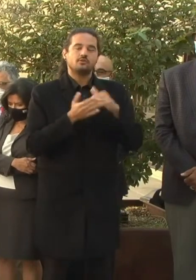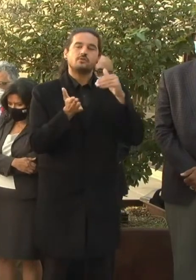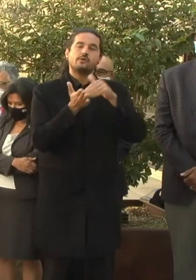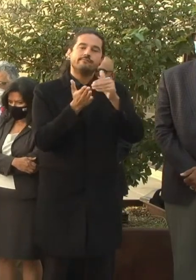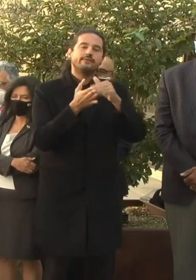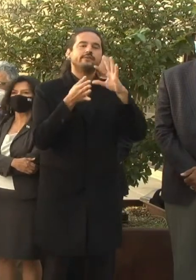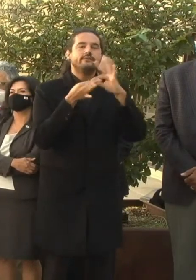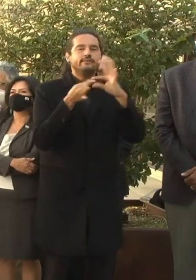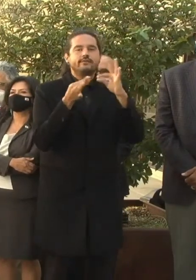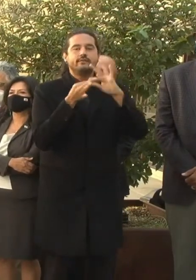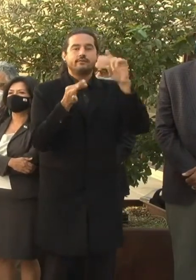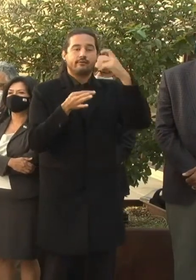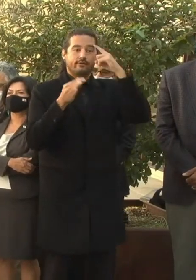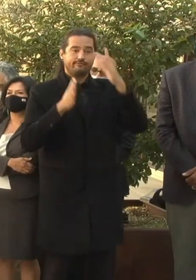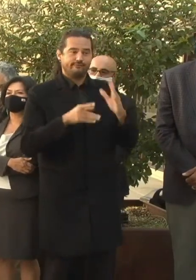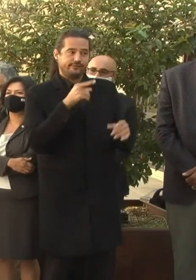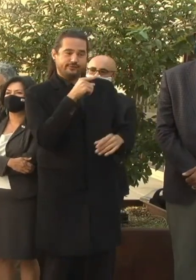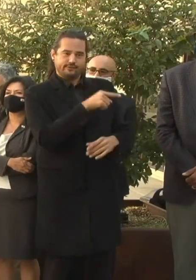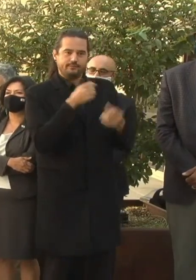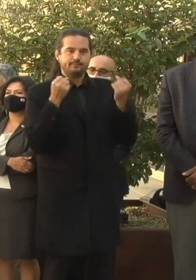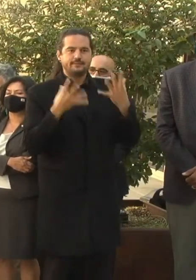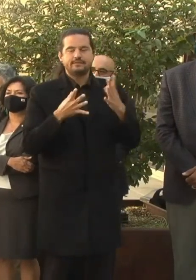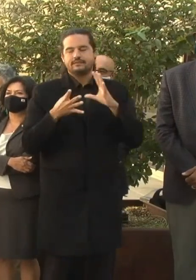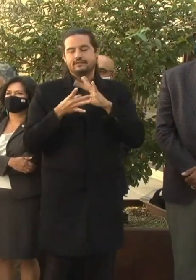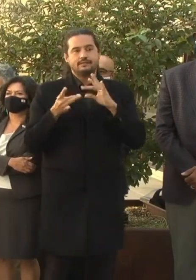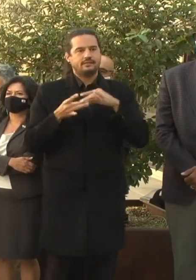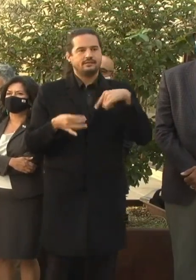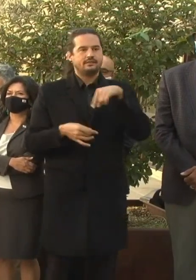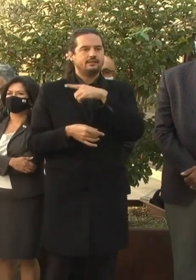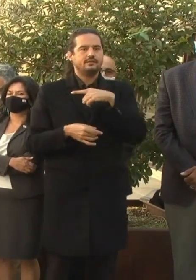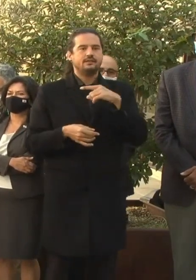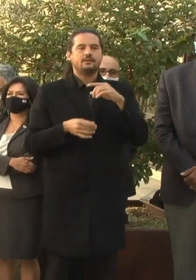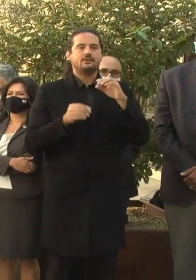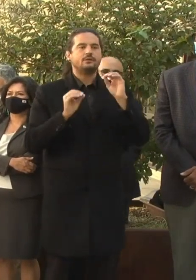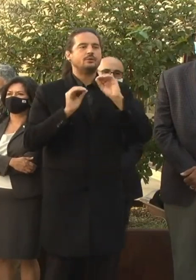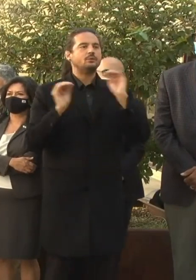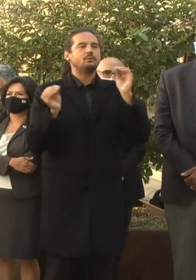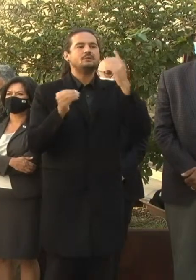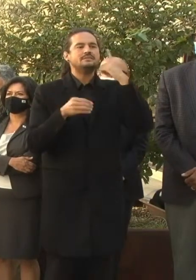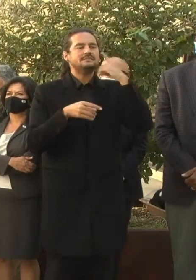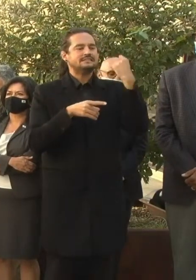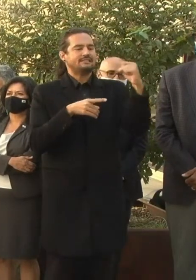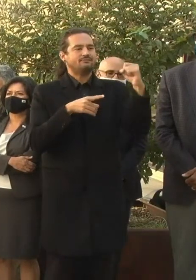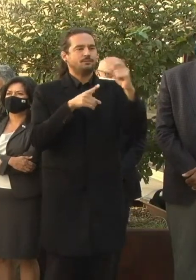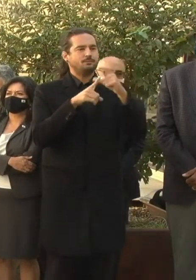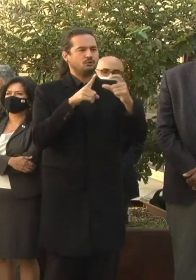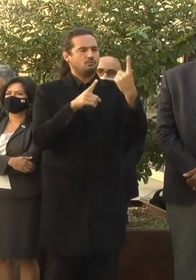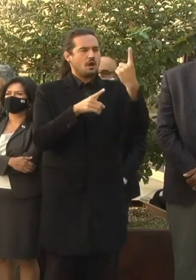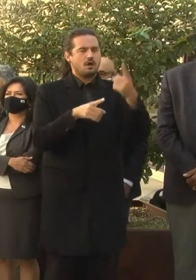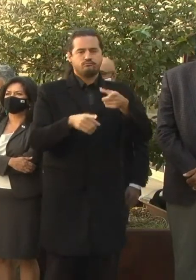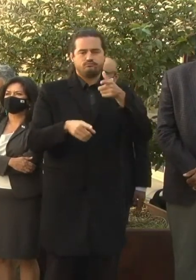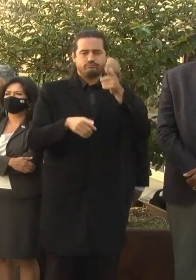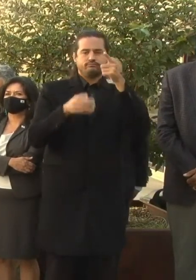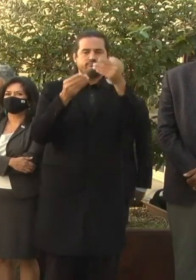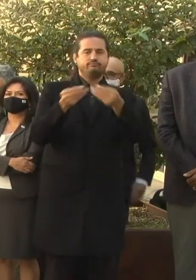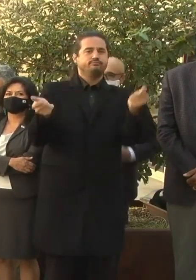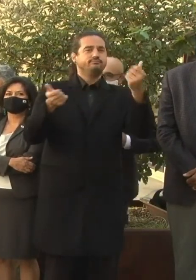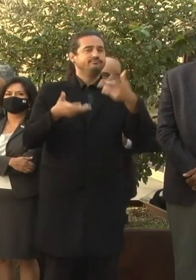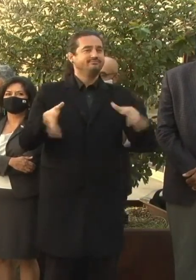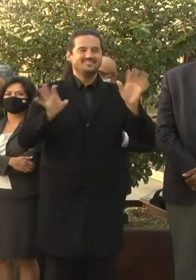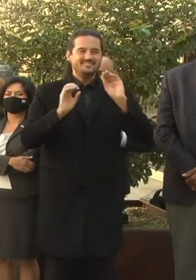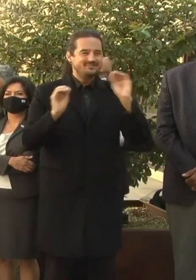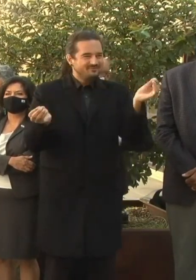one silver bullet, one solution to addressing housing. It is all of the above. It is A plus B plus